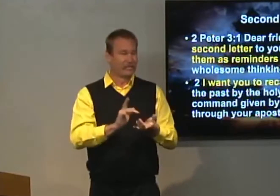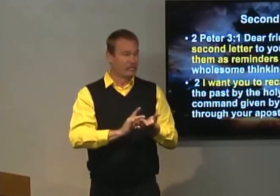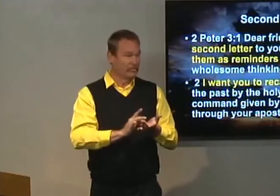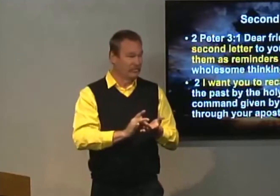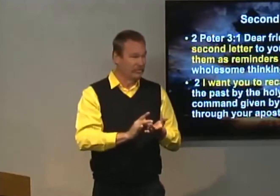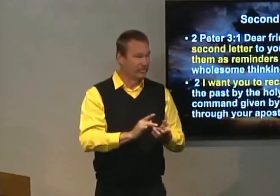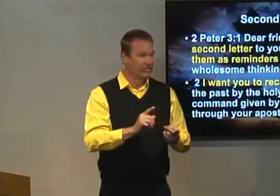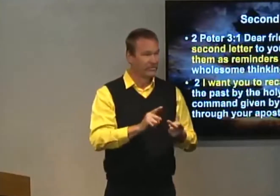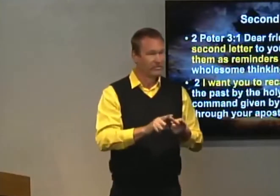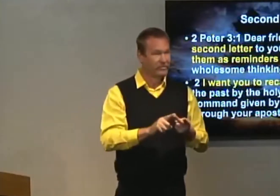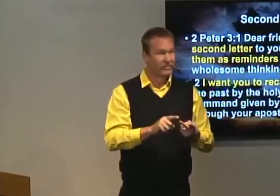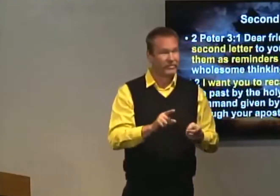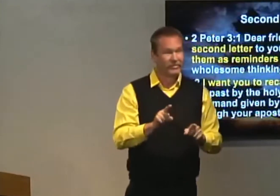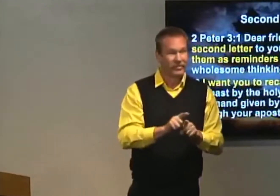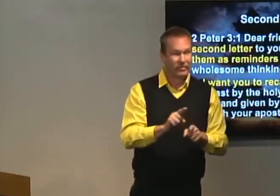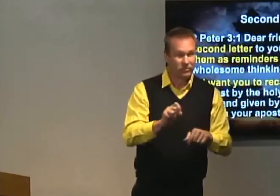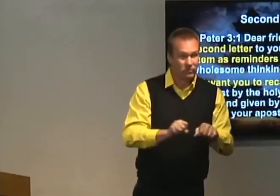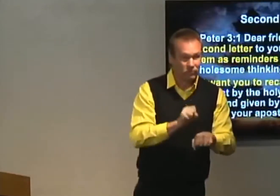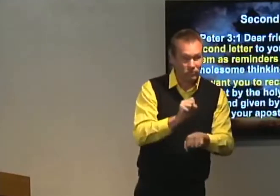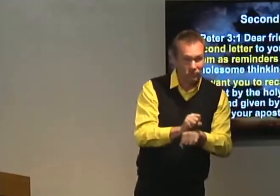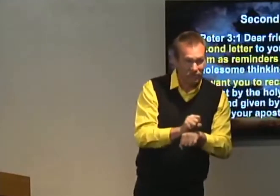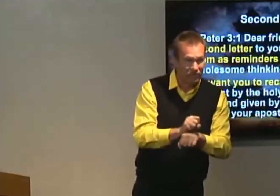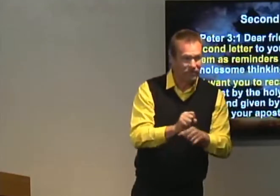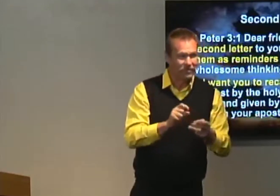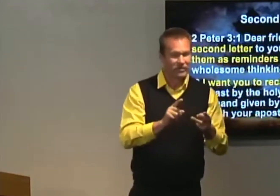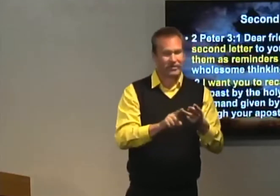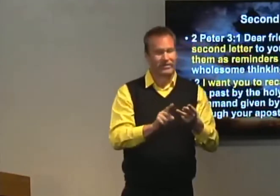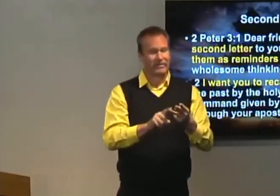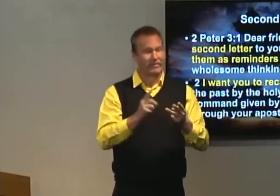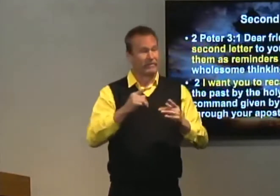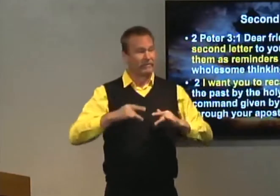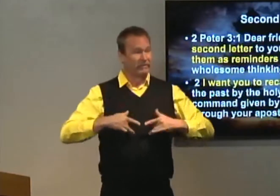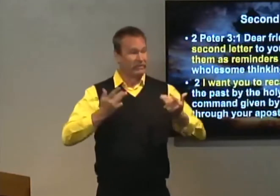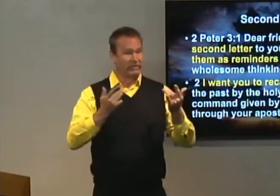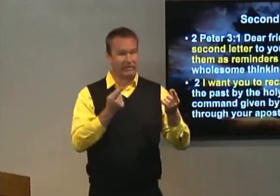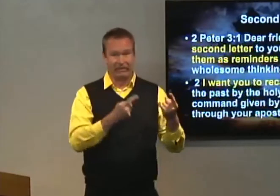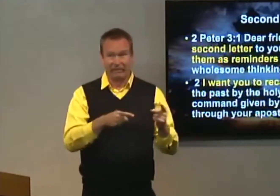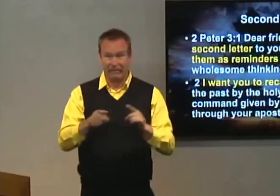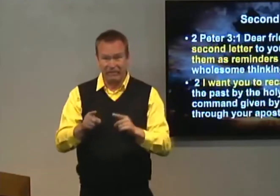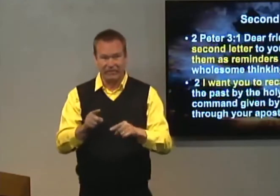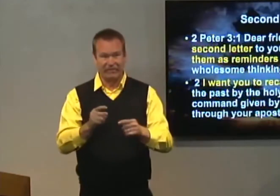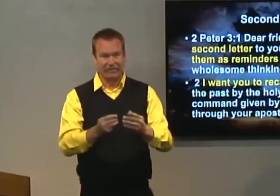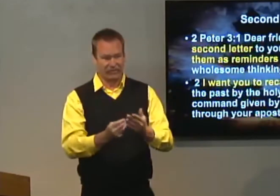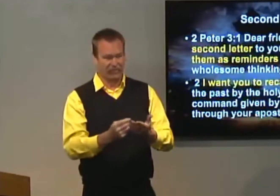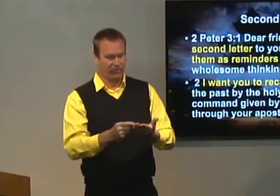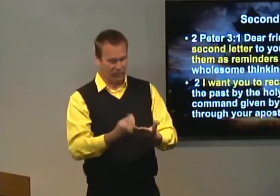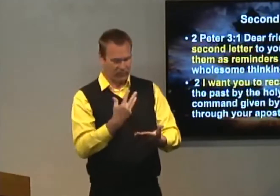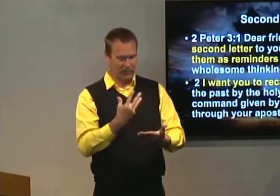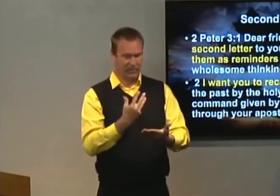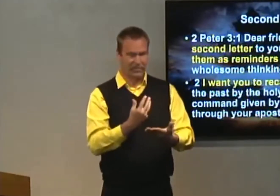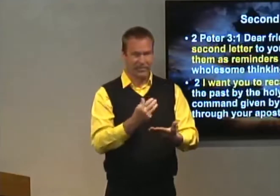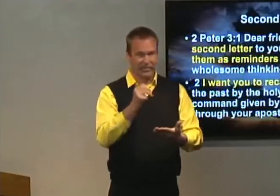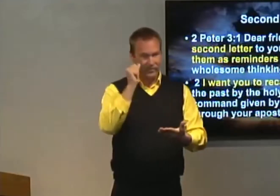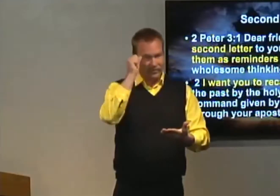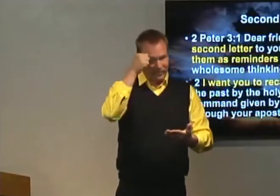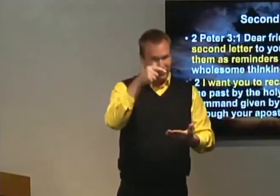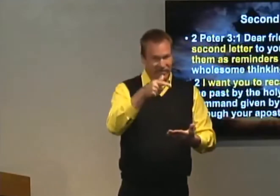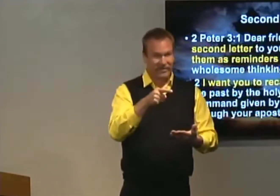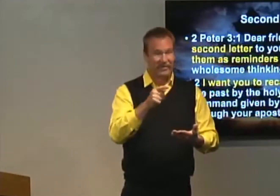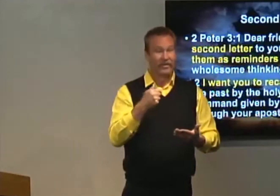your calendar, things that are going on, whether to take a pill, whether you have an appointment, or whether there's some specific event that's happening, and you look at